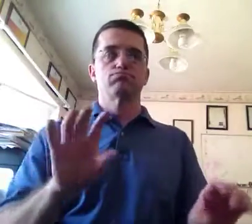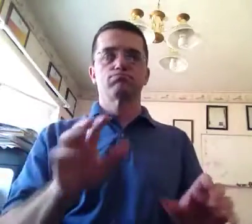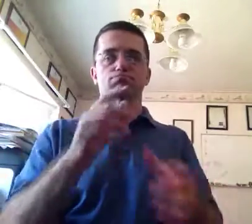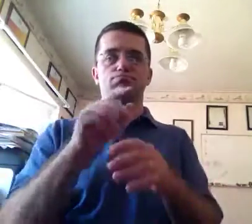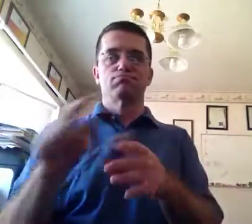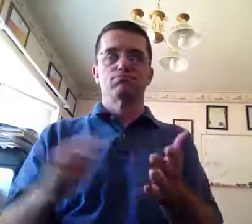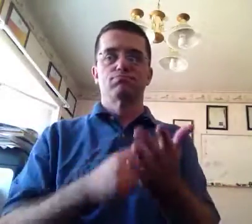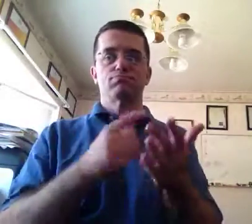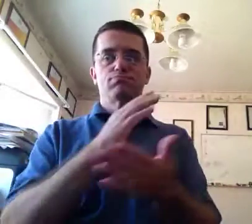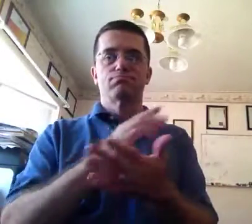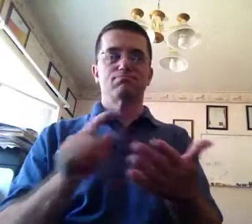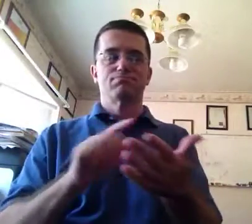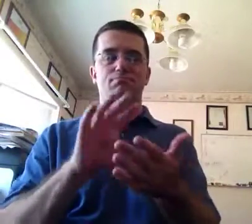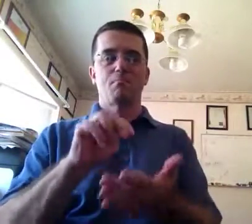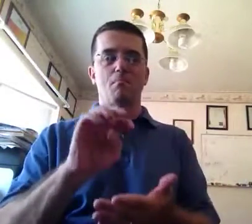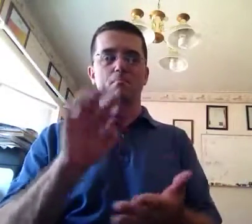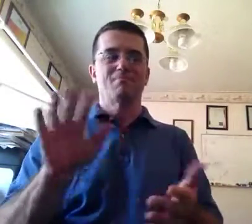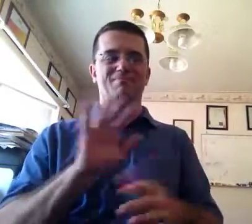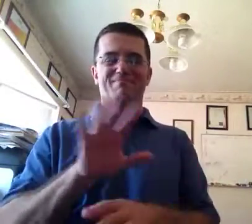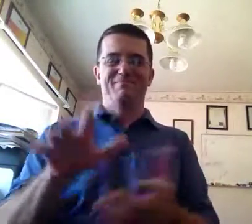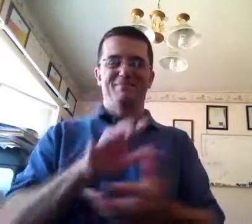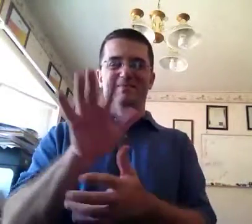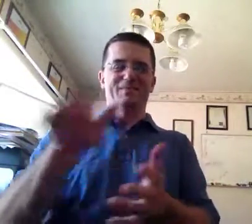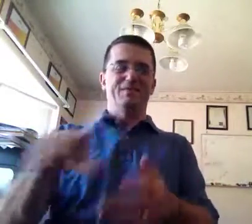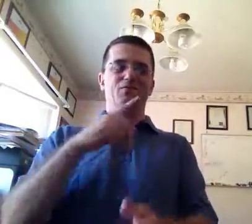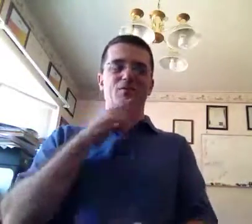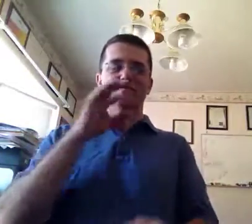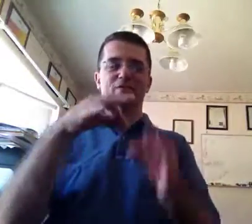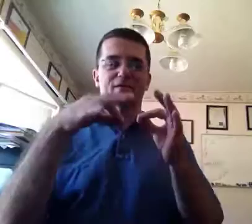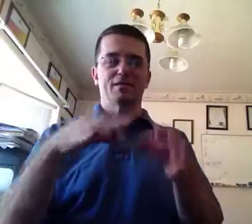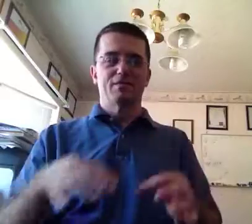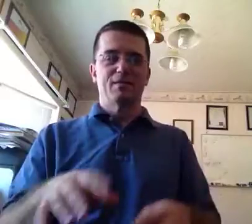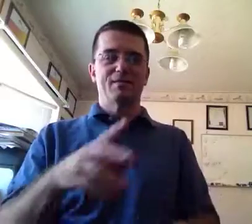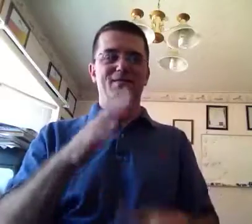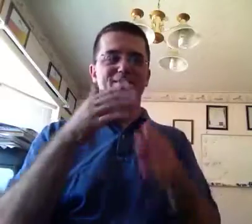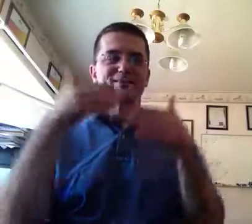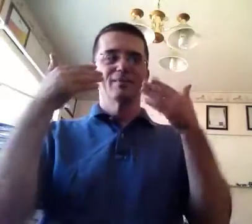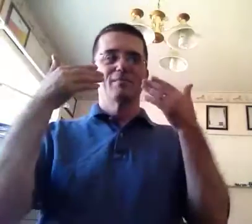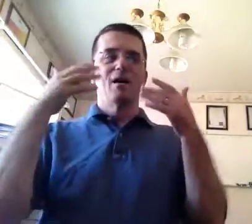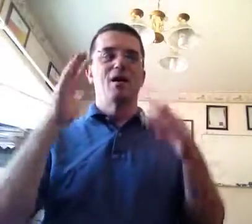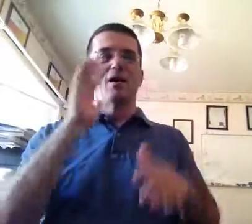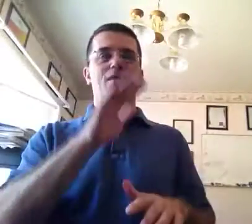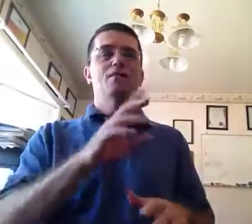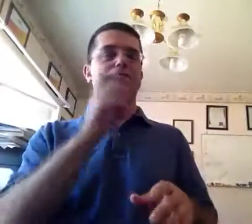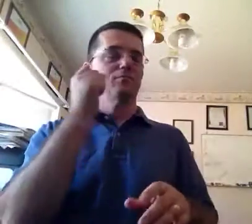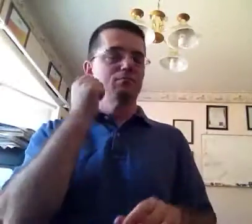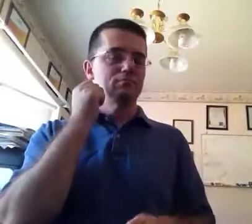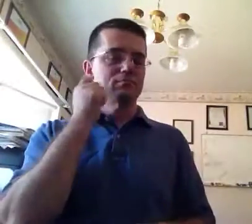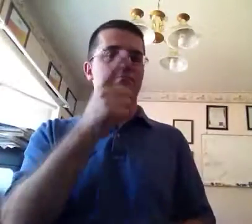in the money market, Dad. We don't have to get into all of that. No. It's a smile and an assurance that he's a man of dignity and